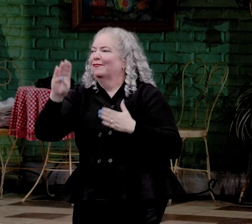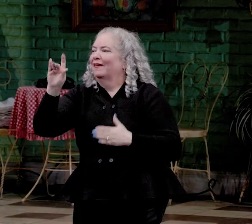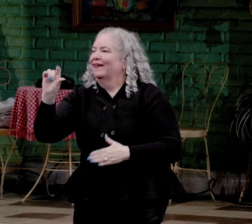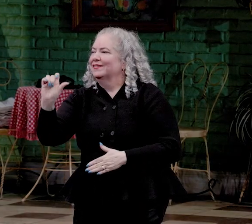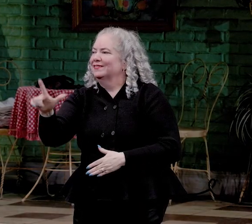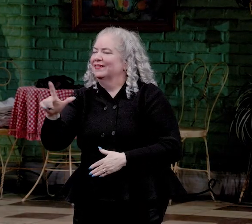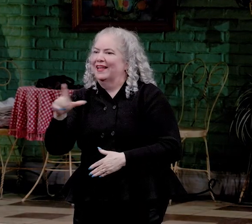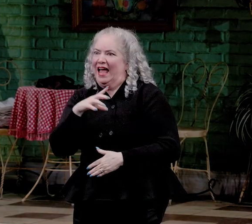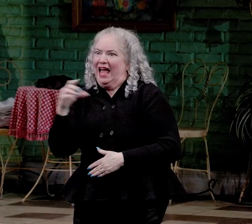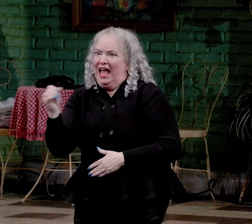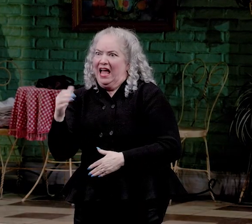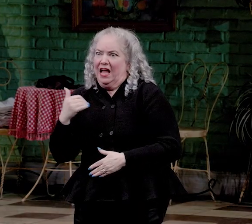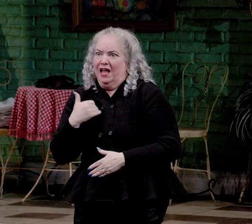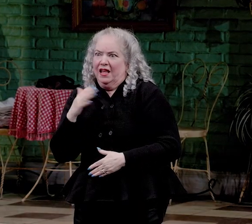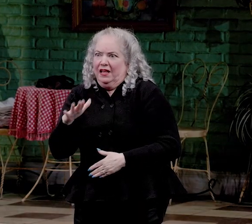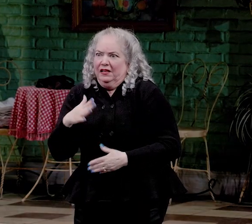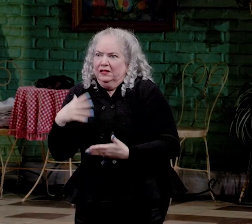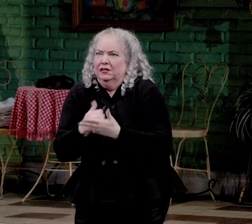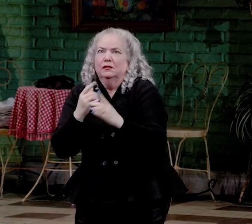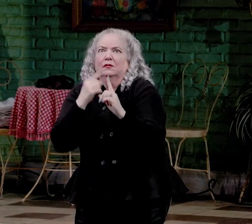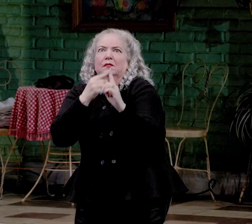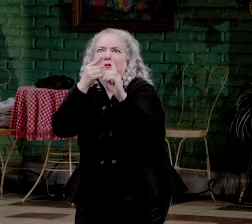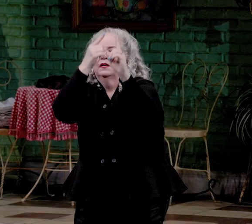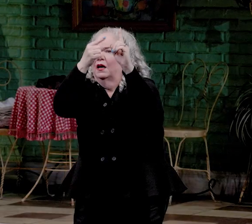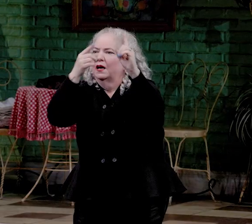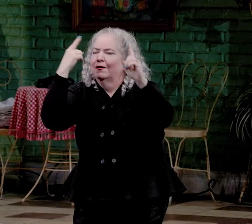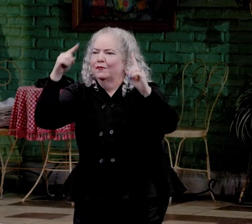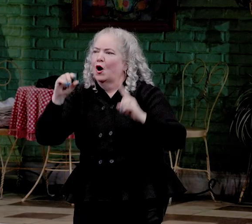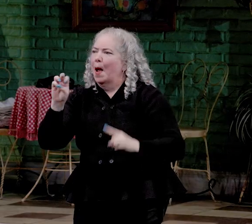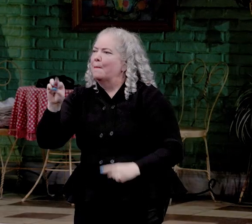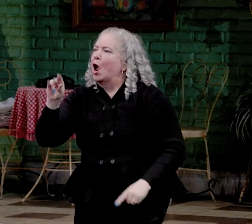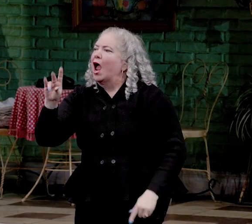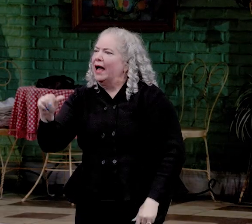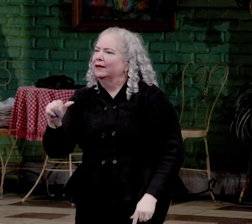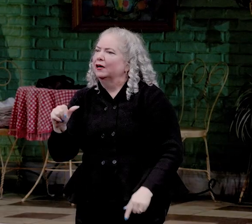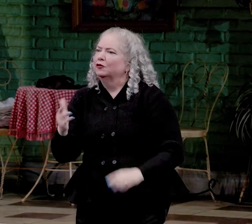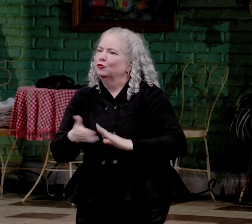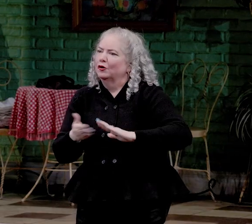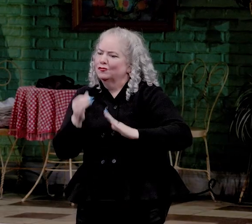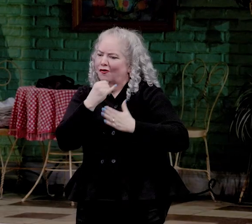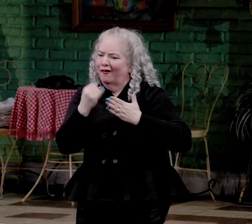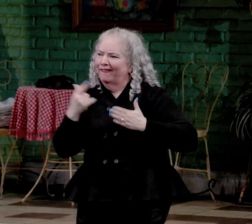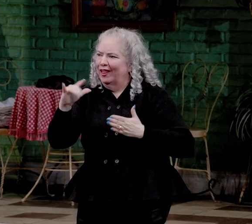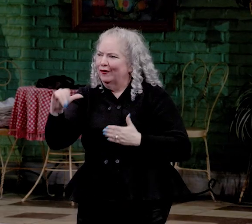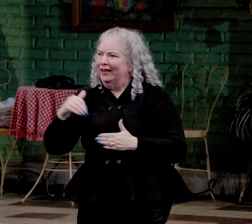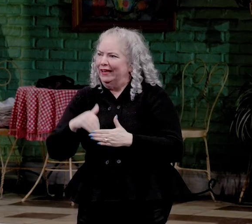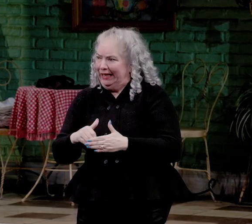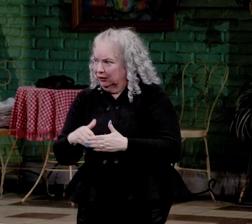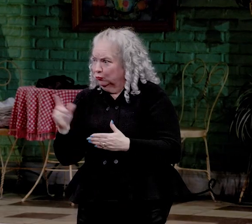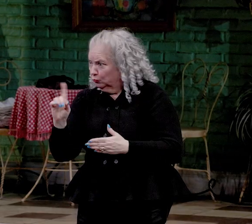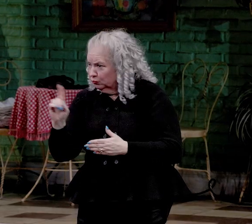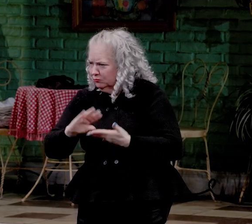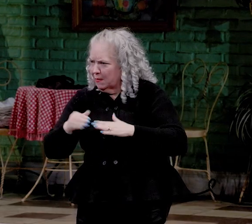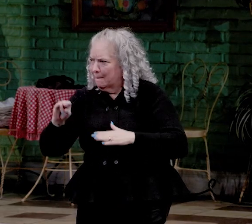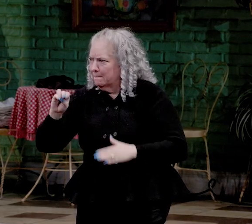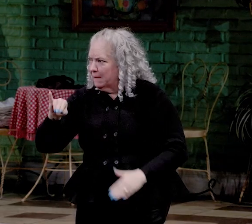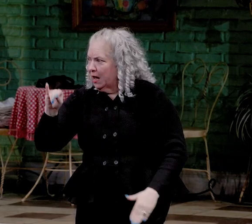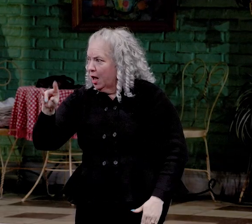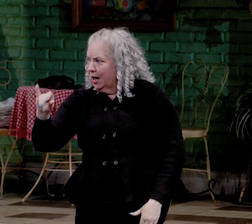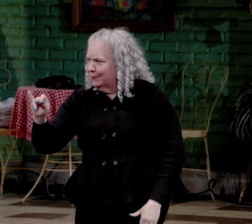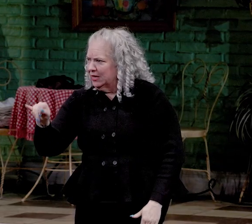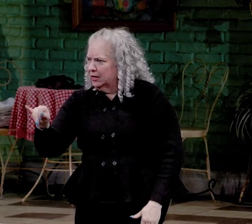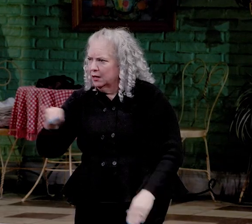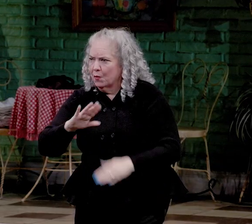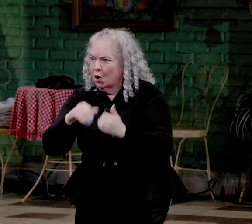and the stakes are high for the gallery that Mariana runs in Miami. But all the art has disappeared on